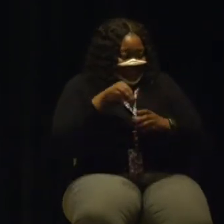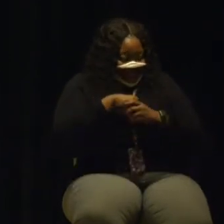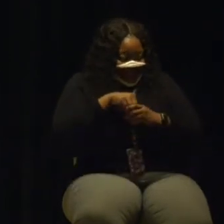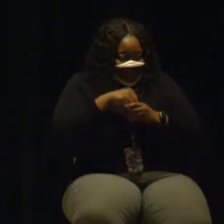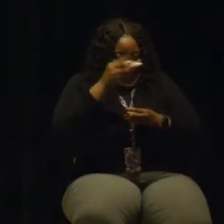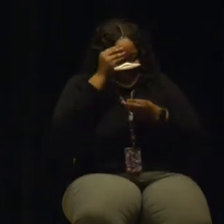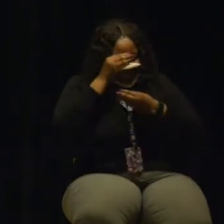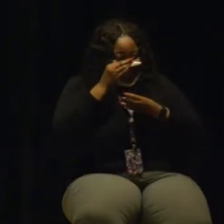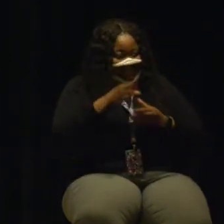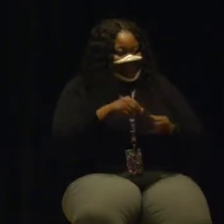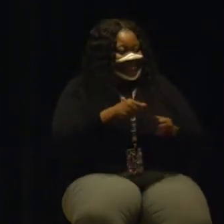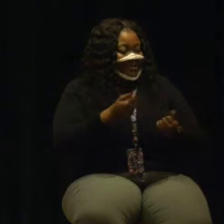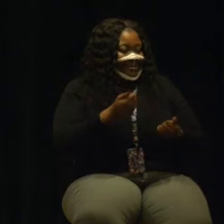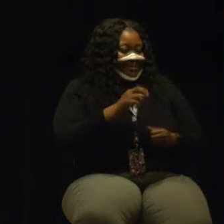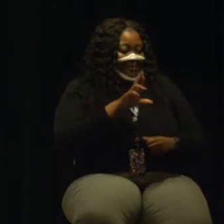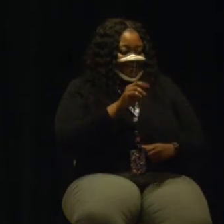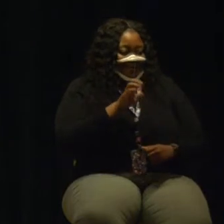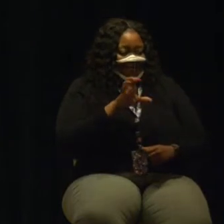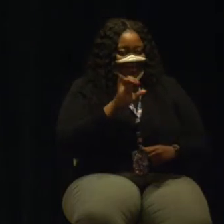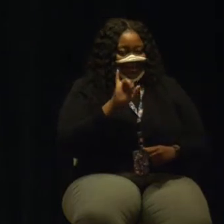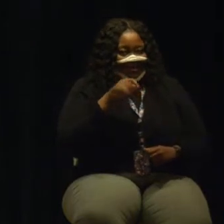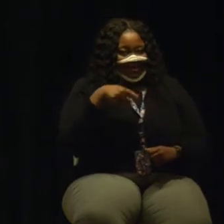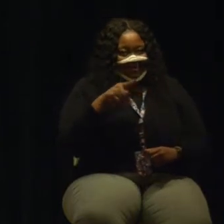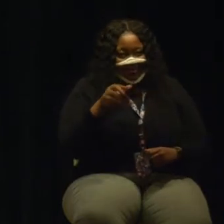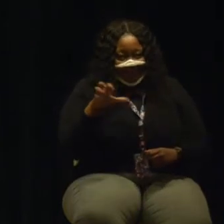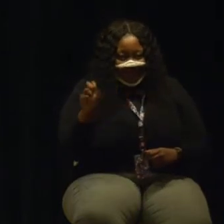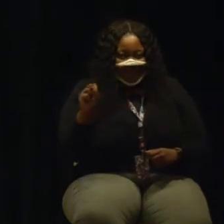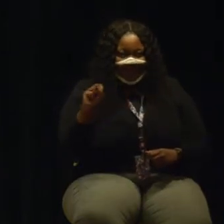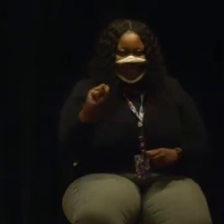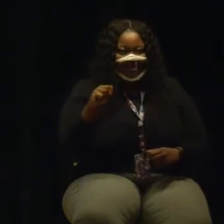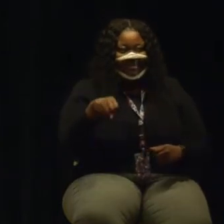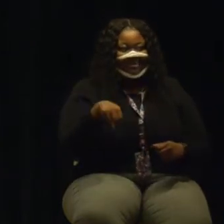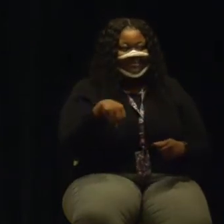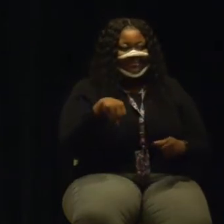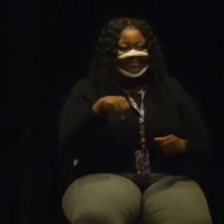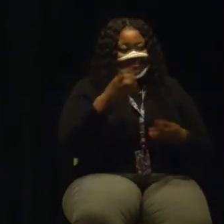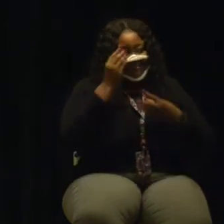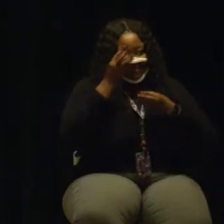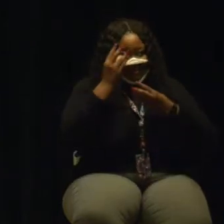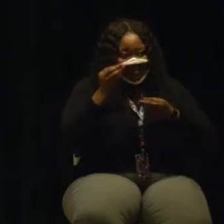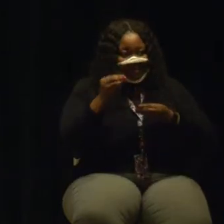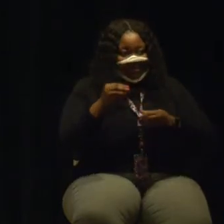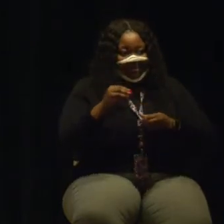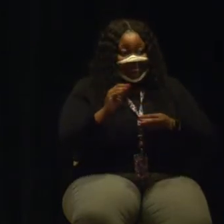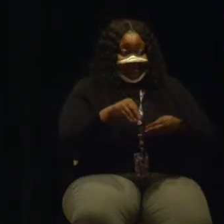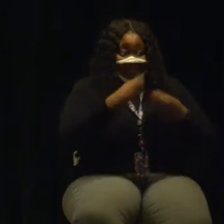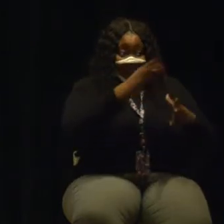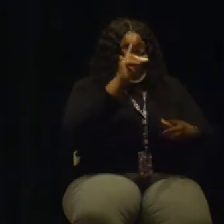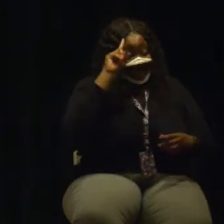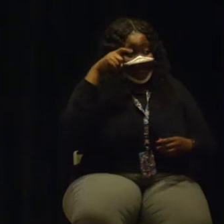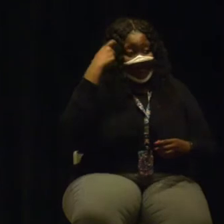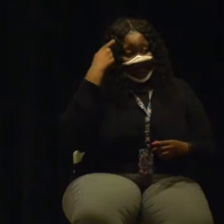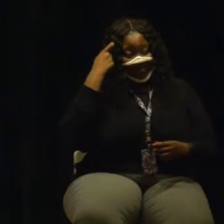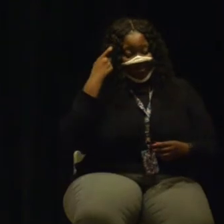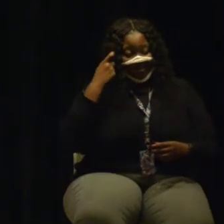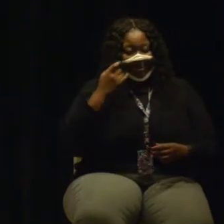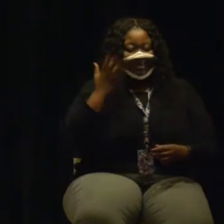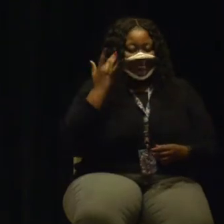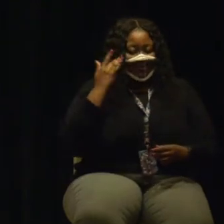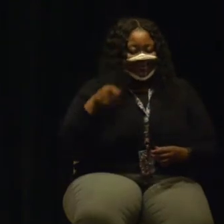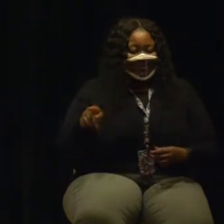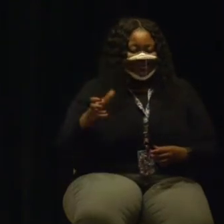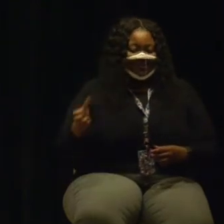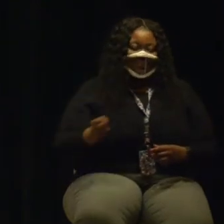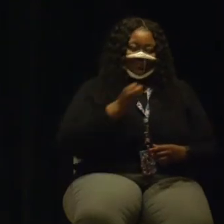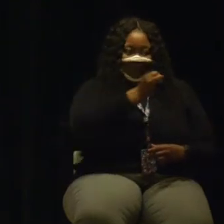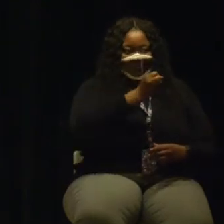And so she's like, you know, you want this guy? Let me tell you. And she had actual receipts to give to the government. And that's how he ended up getting convicted.